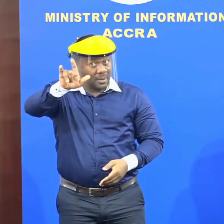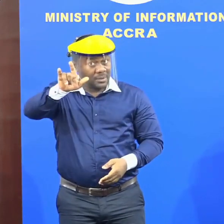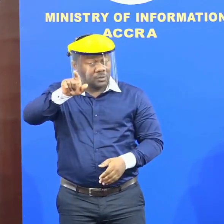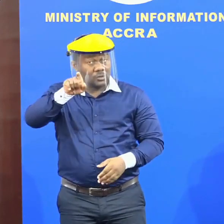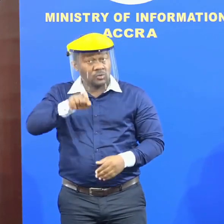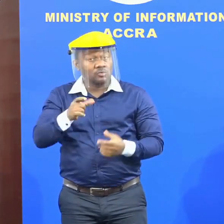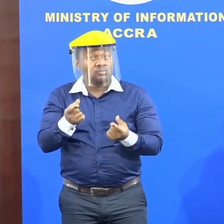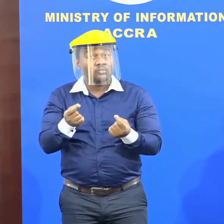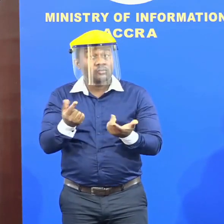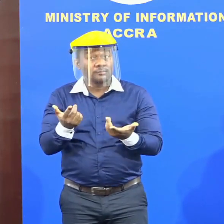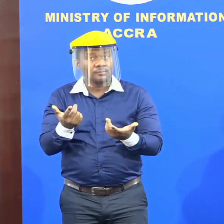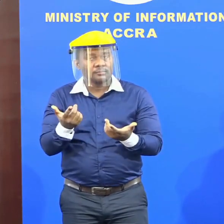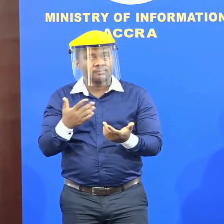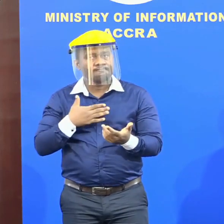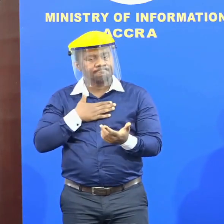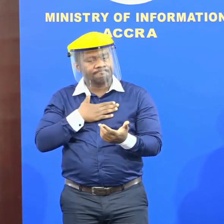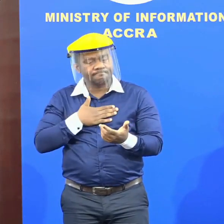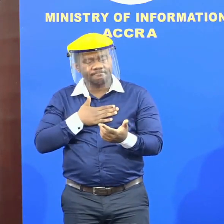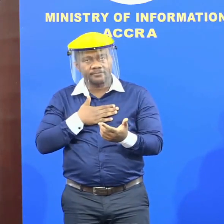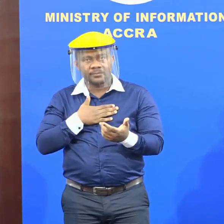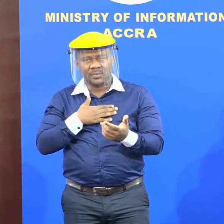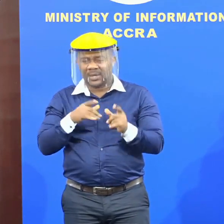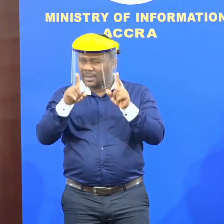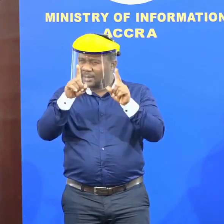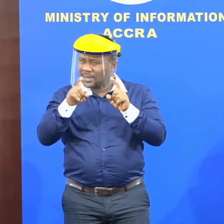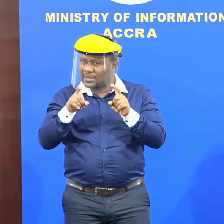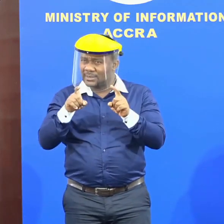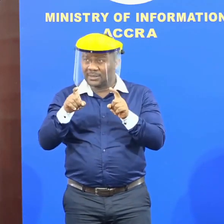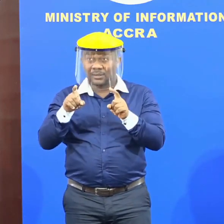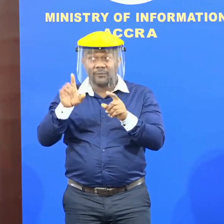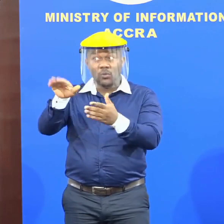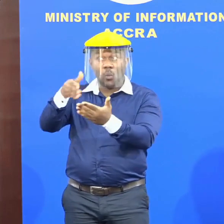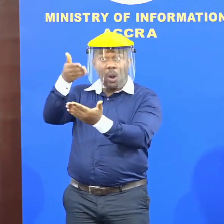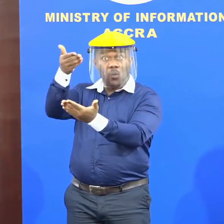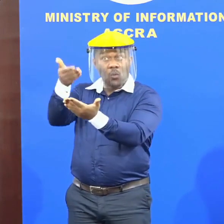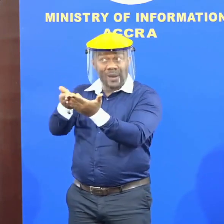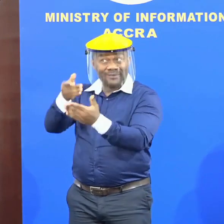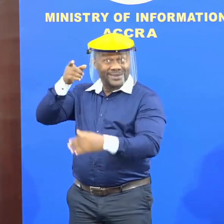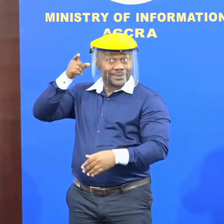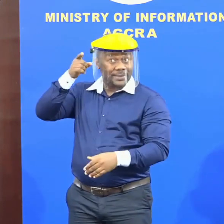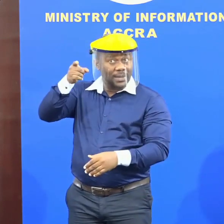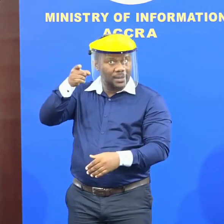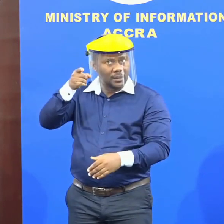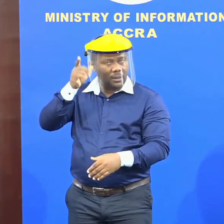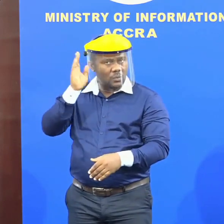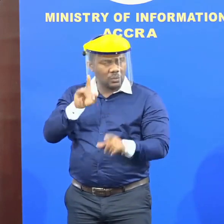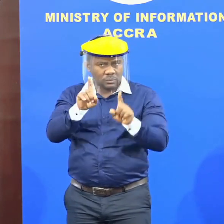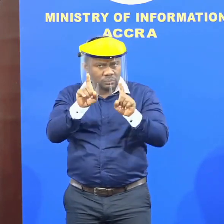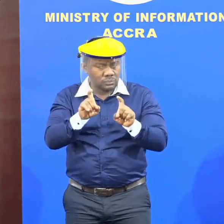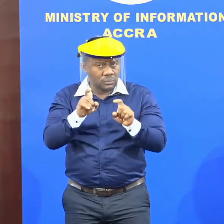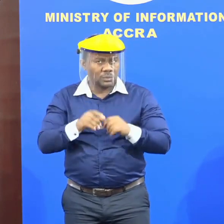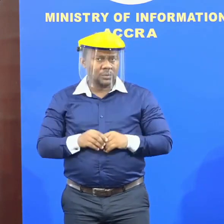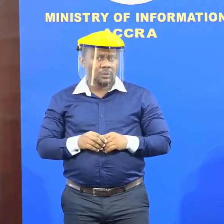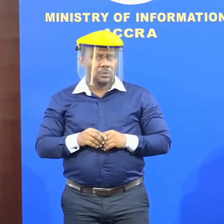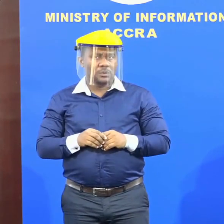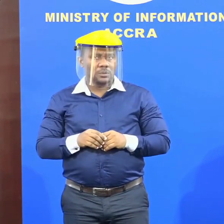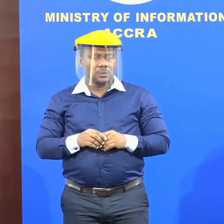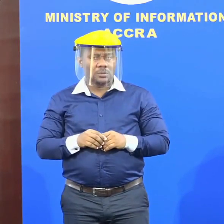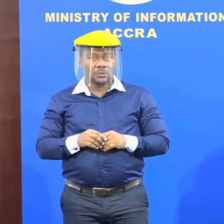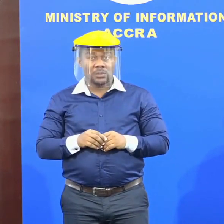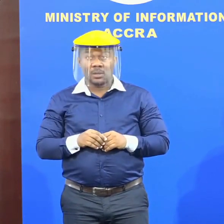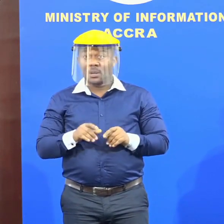passengers will be required to adhere to the COVID-19 testing requirements for their destination countries. Departing passengers will undergo temperature screening